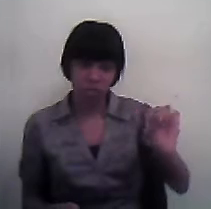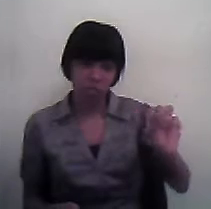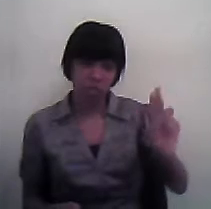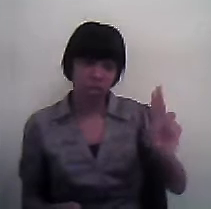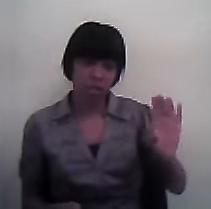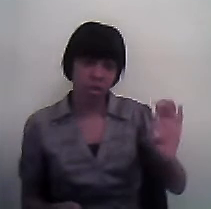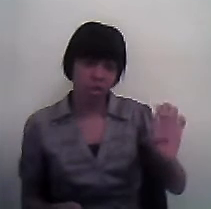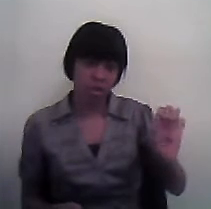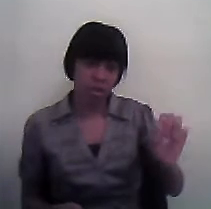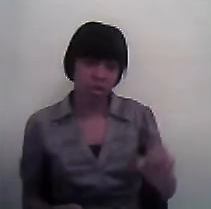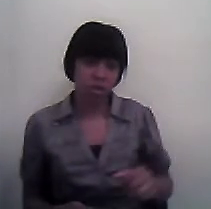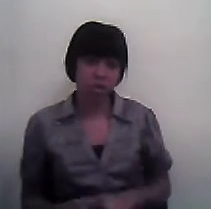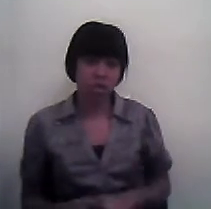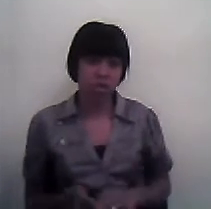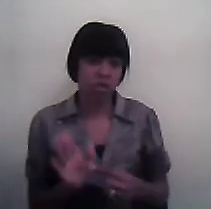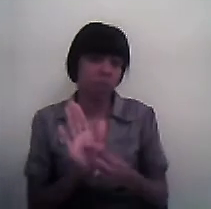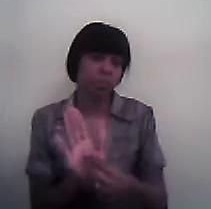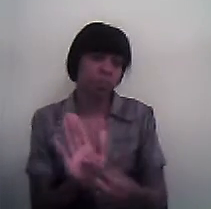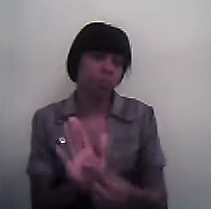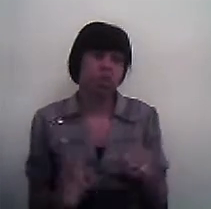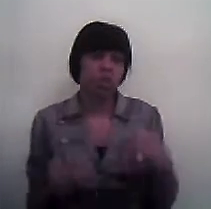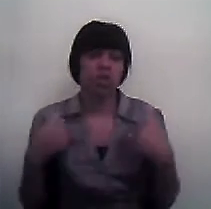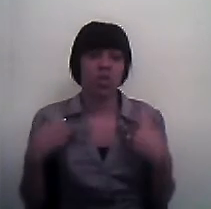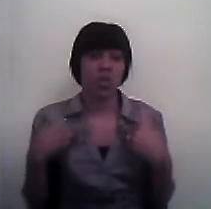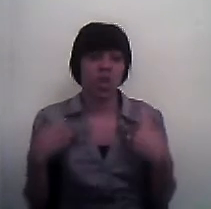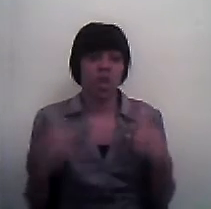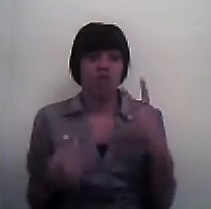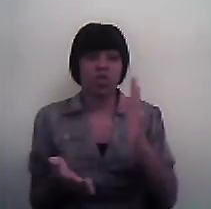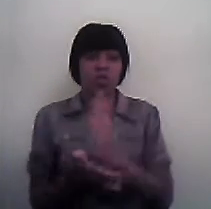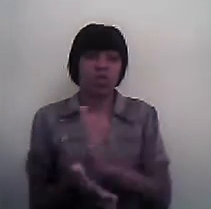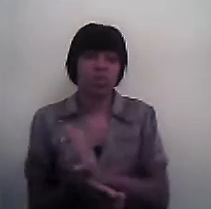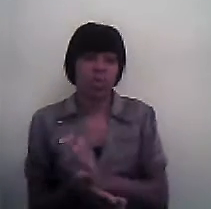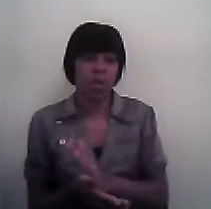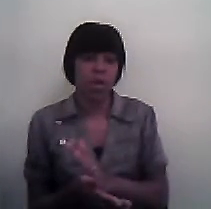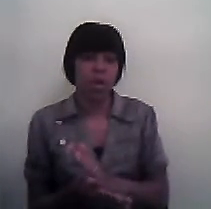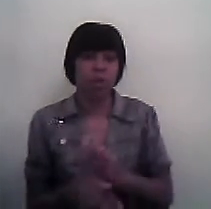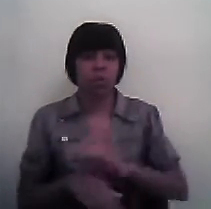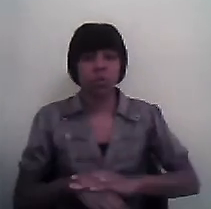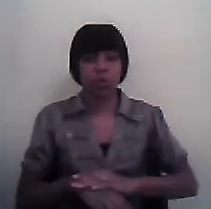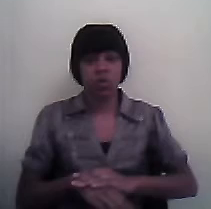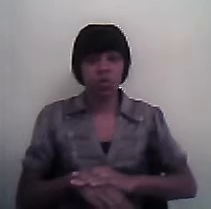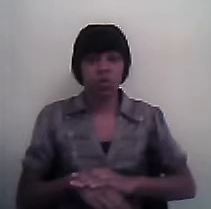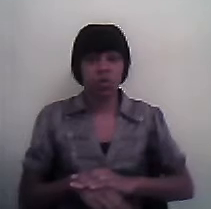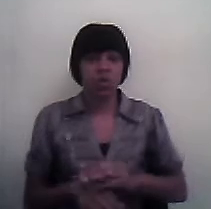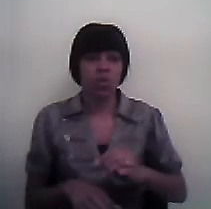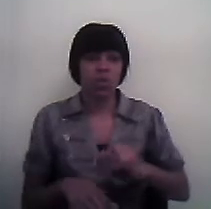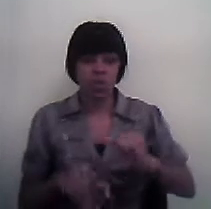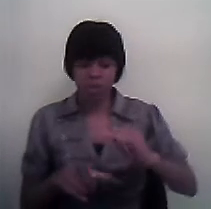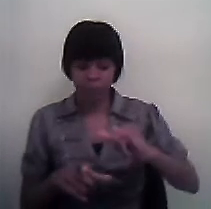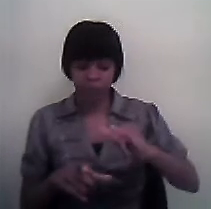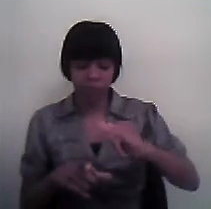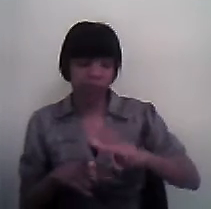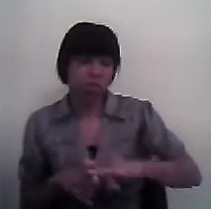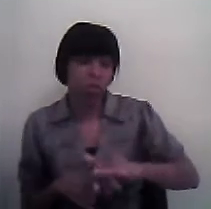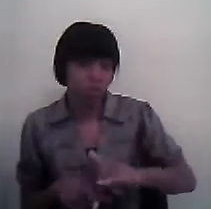smoking cessation programs, and you find out that, wow, the patch keeps coming up again and again, well, maybe that should be a heading in your report, and